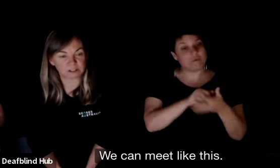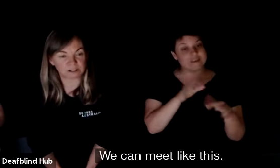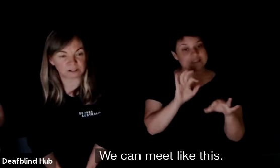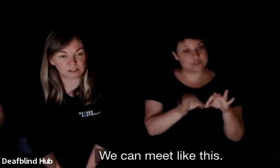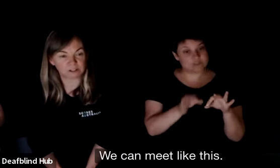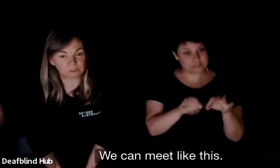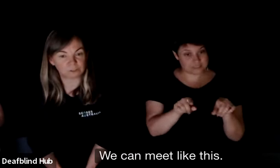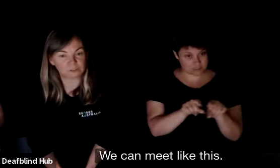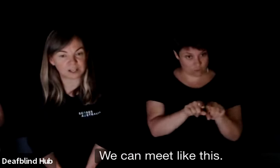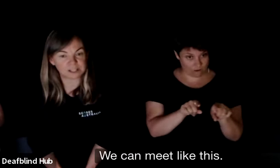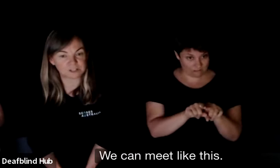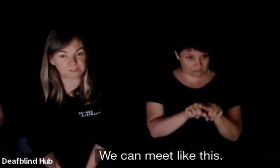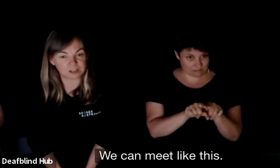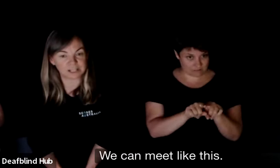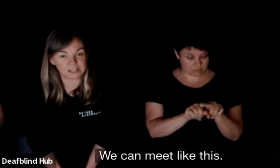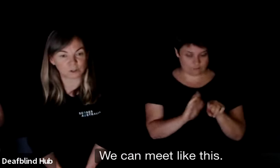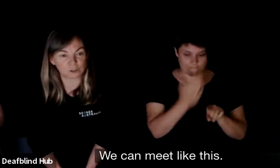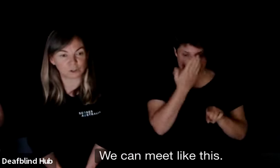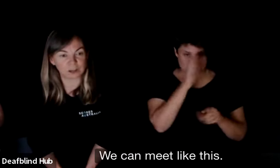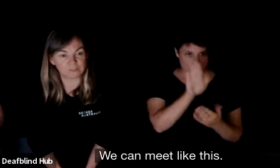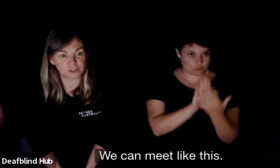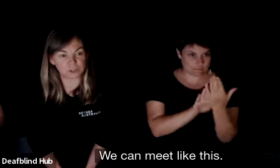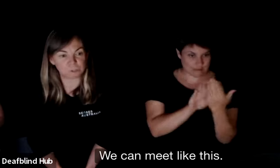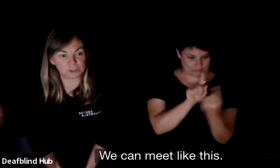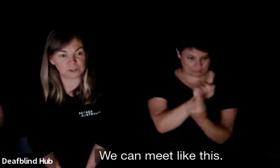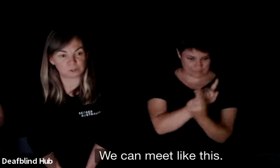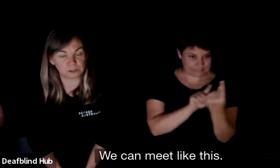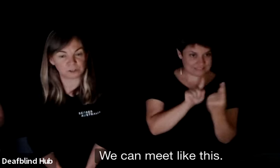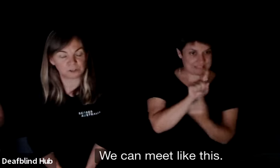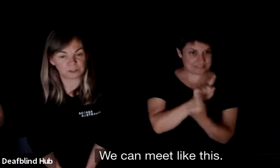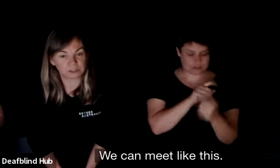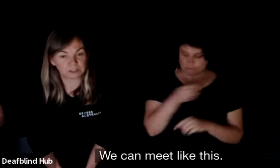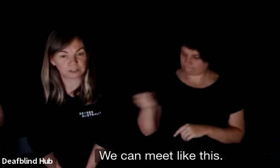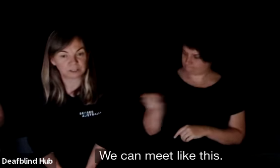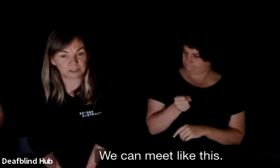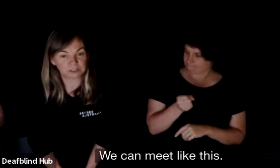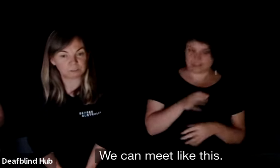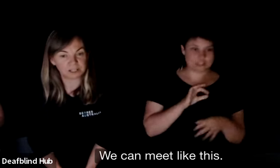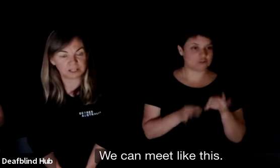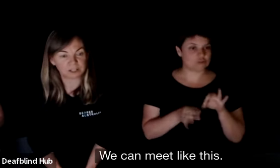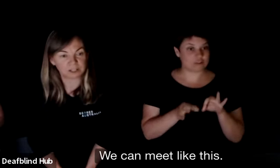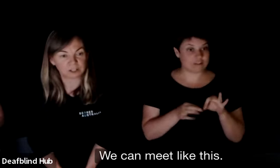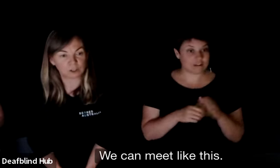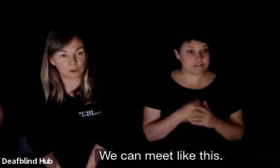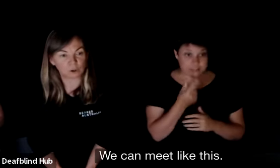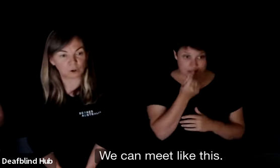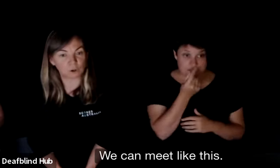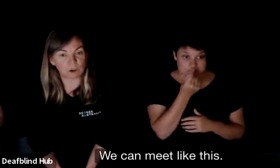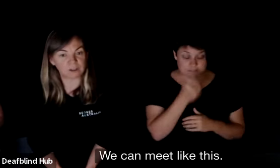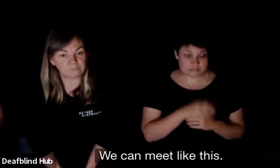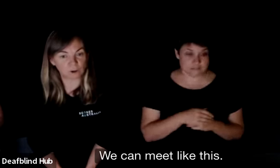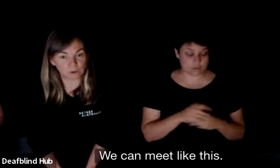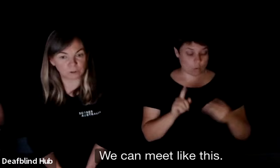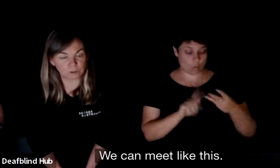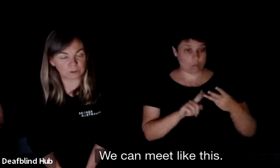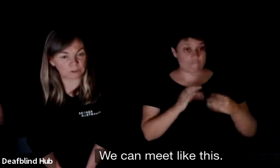interpreters for face-to-face, so you have interpreters with you to meet, or